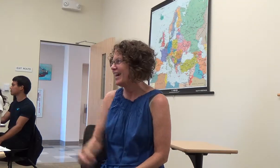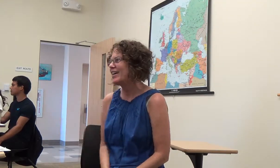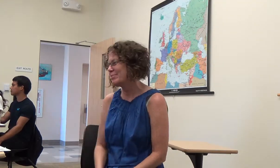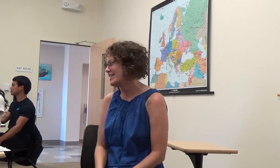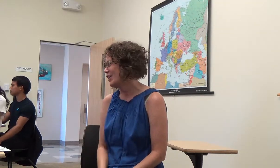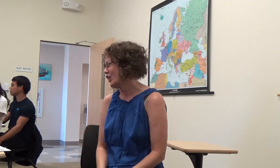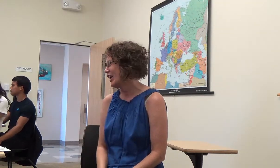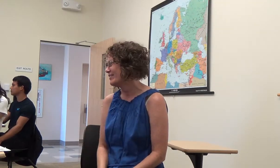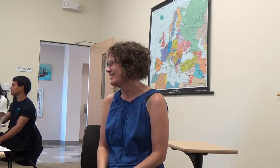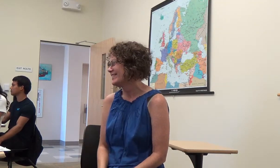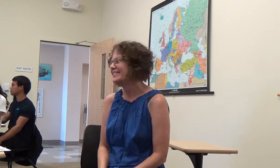I'm still here.